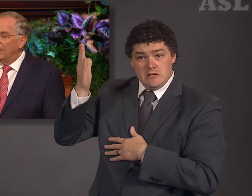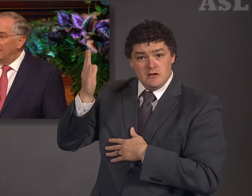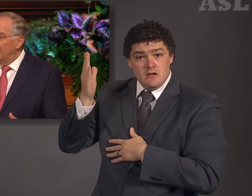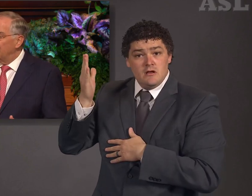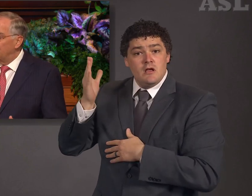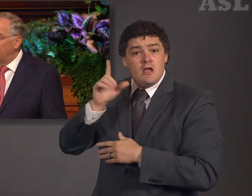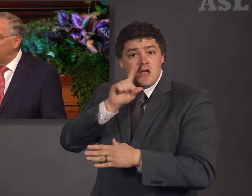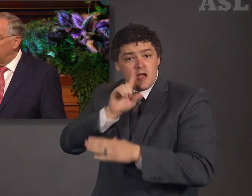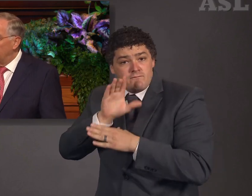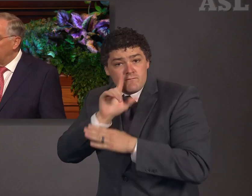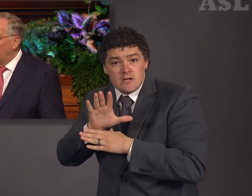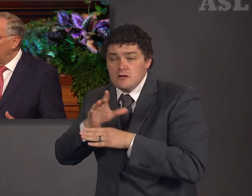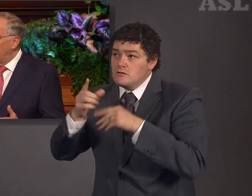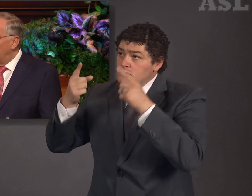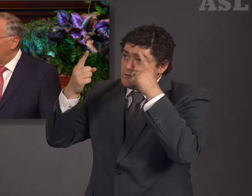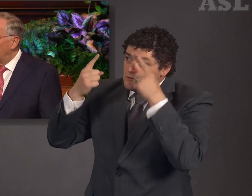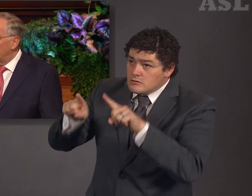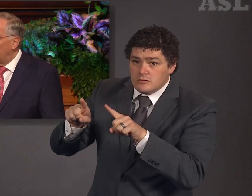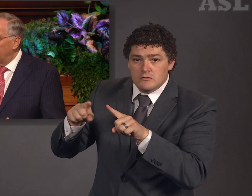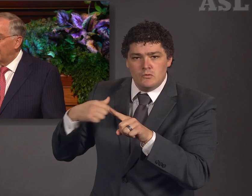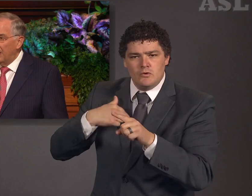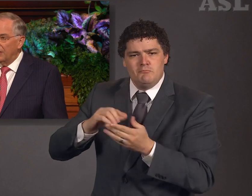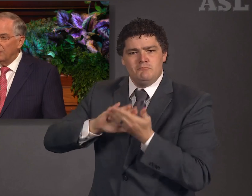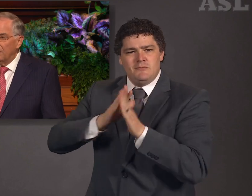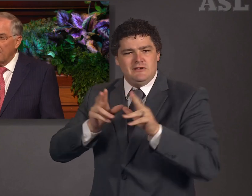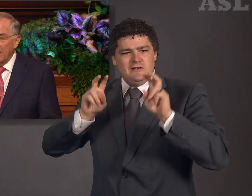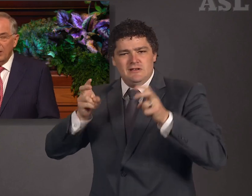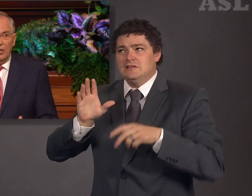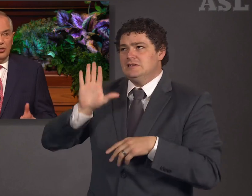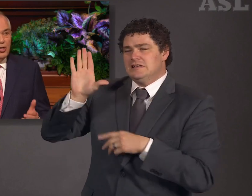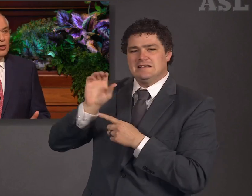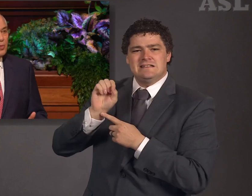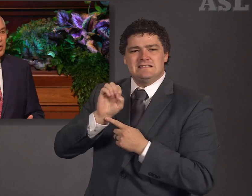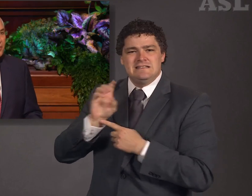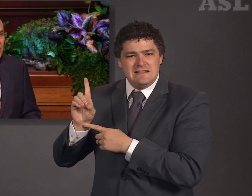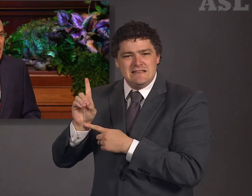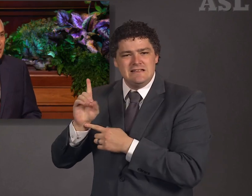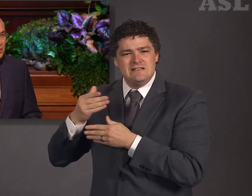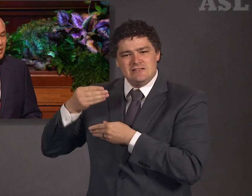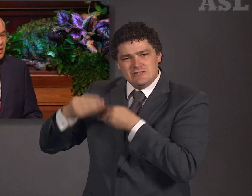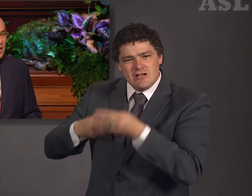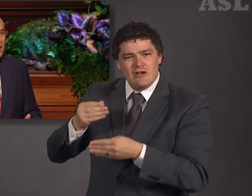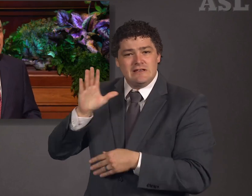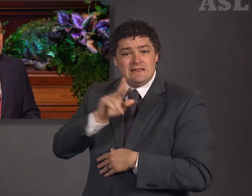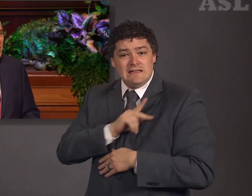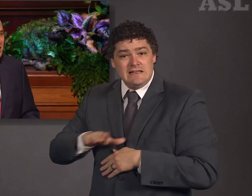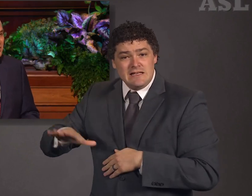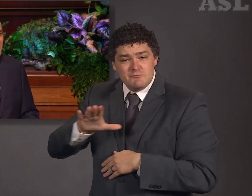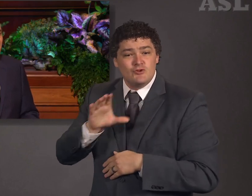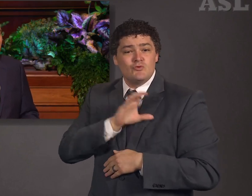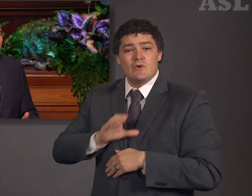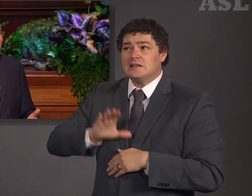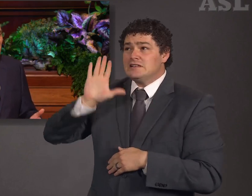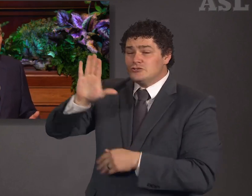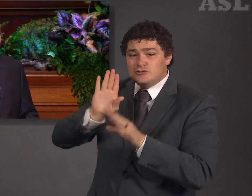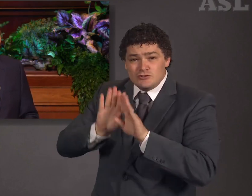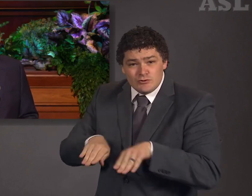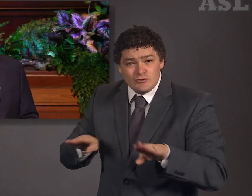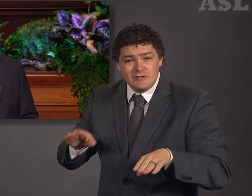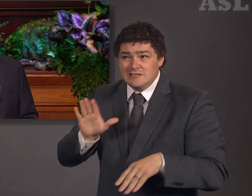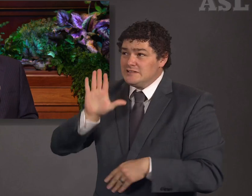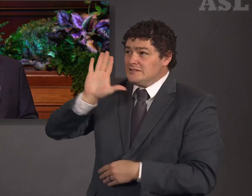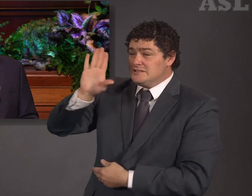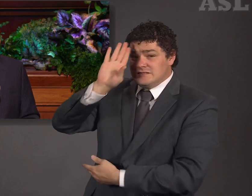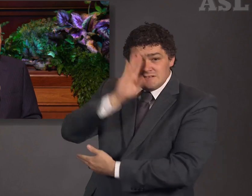become his seed and heirs of the kingdom, children of Christ, his sons and his